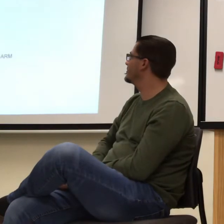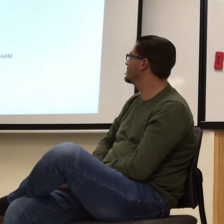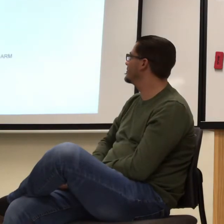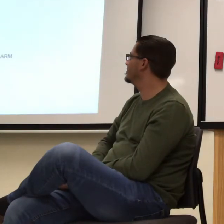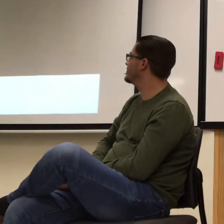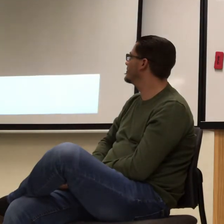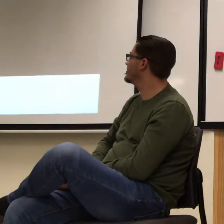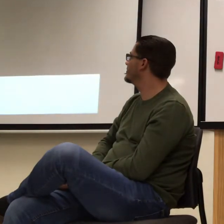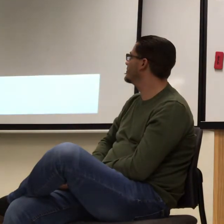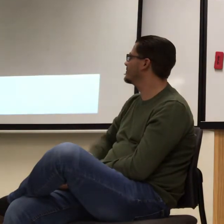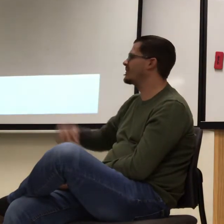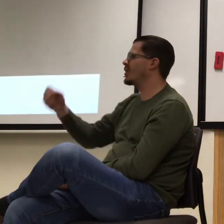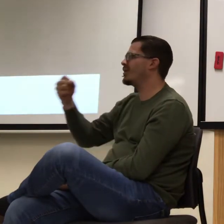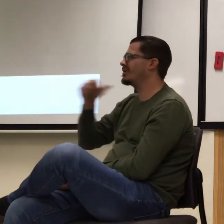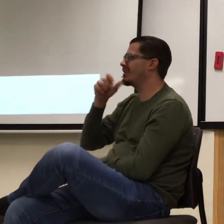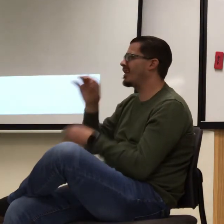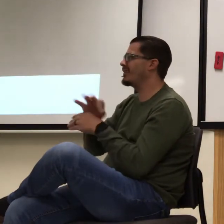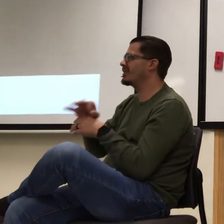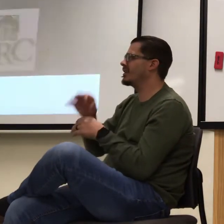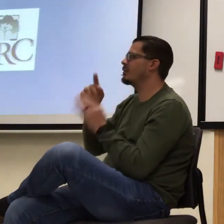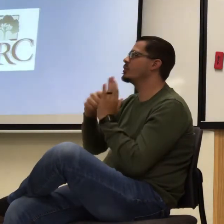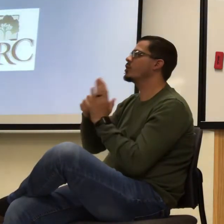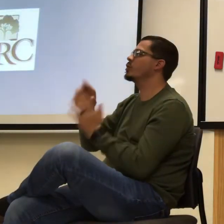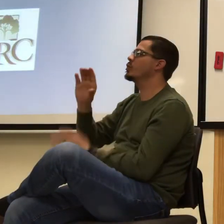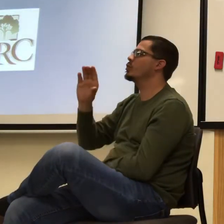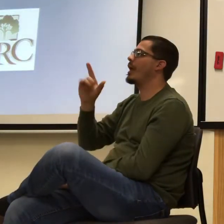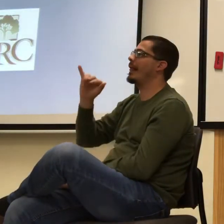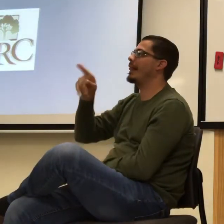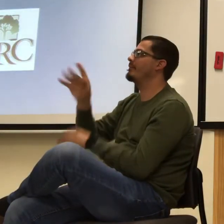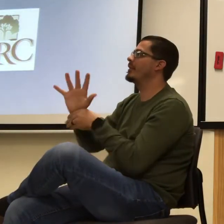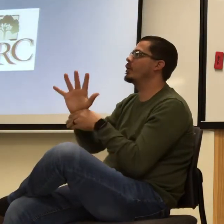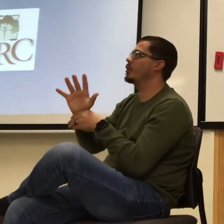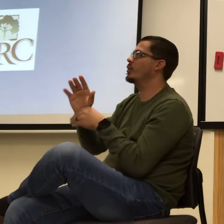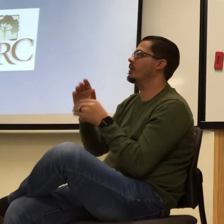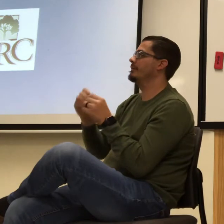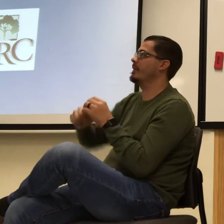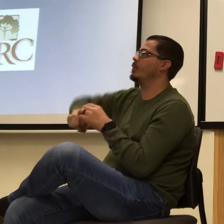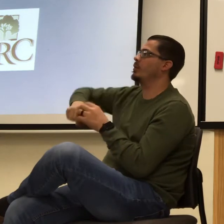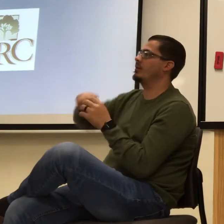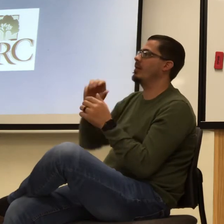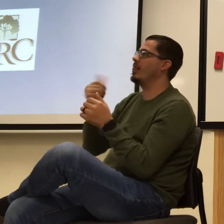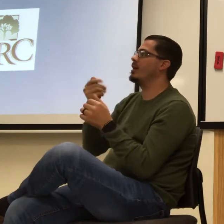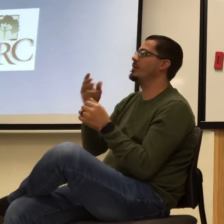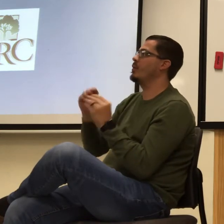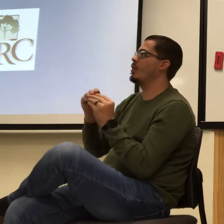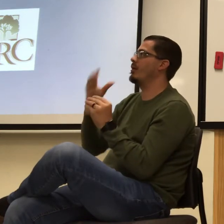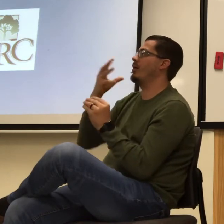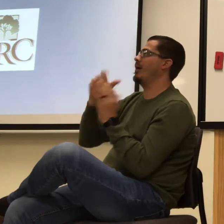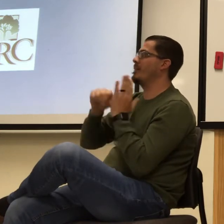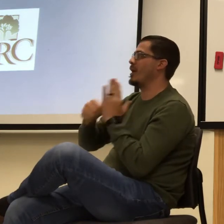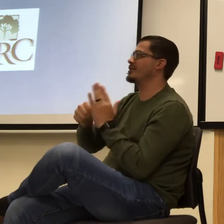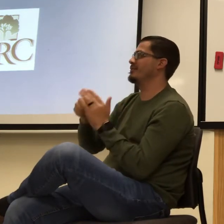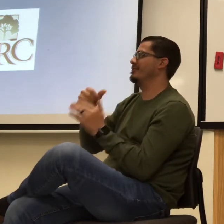It didn't start working here. Hold on a second. Let me show you a clip of scapular winging. It's a little more impressive than the picture.